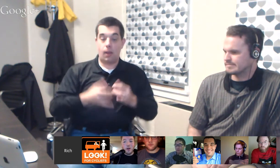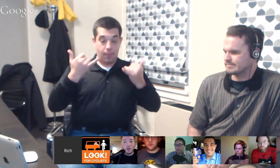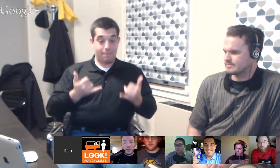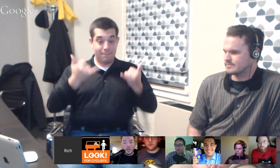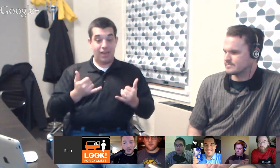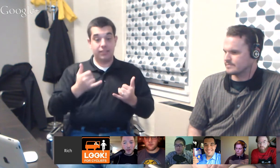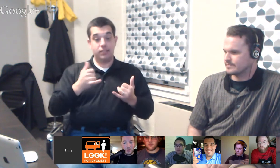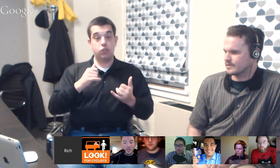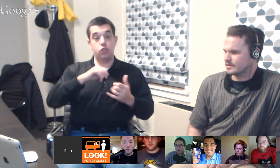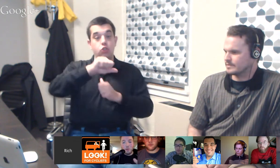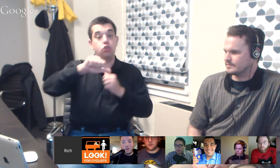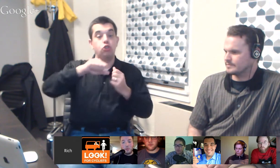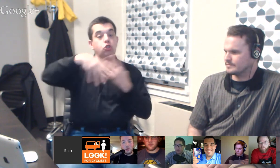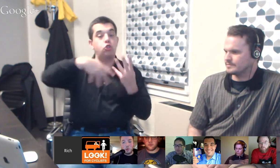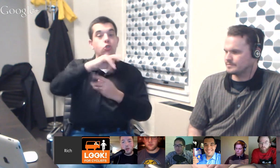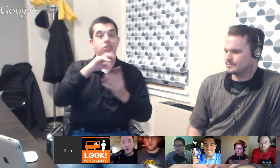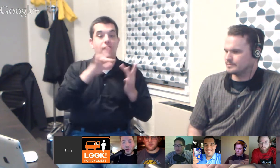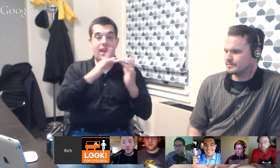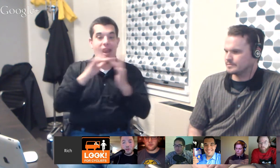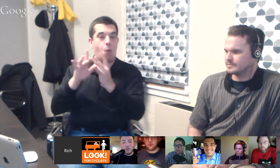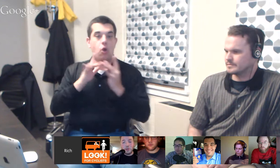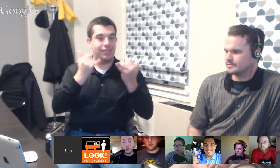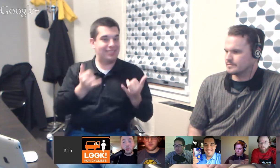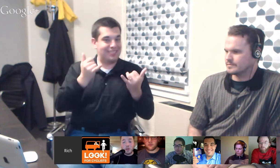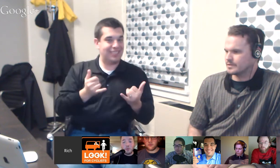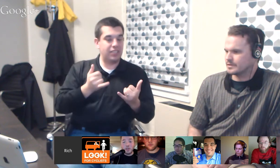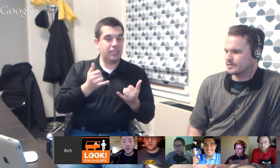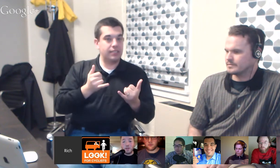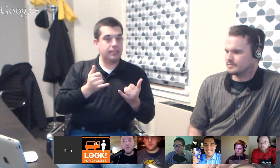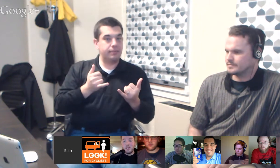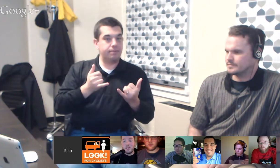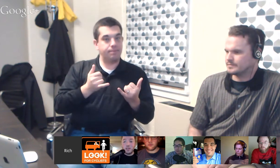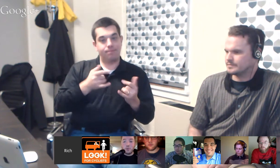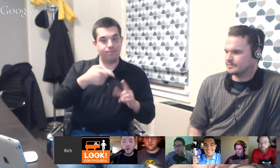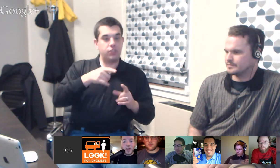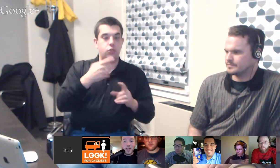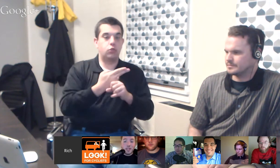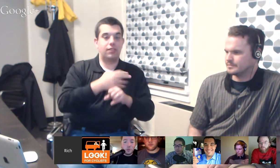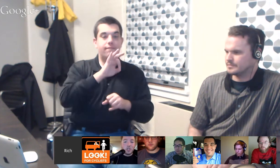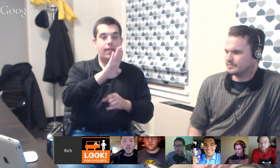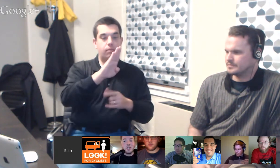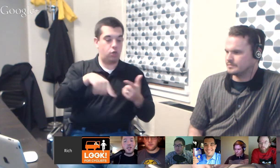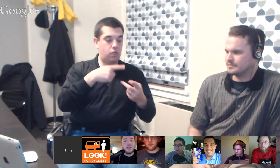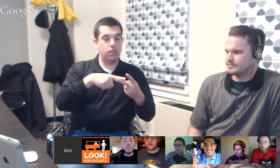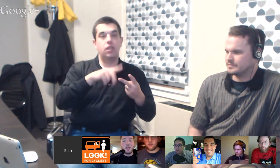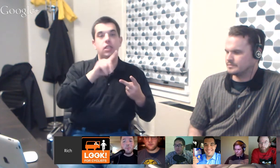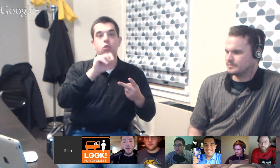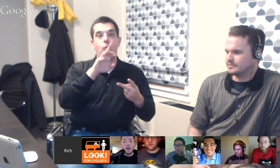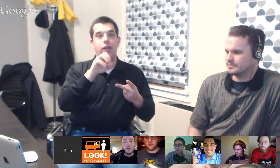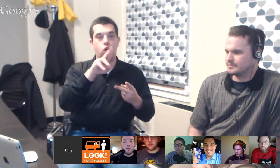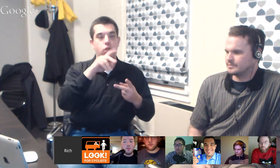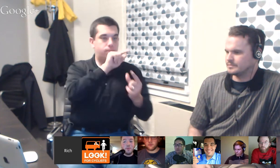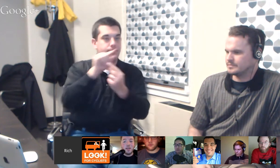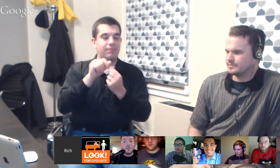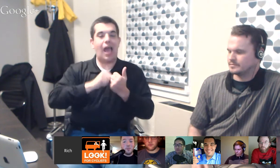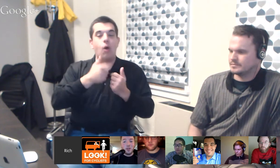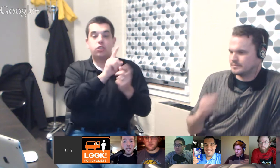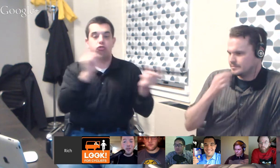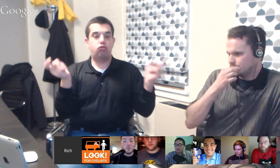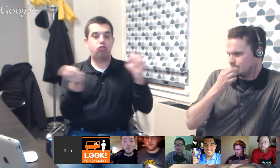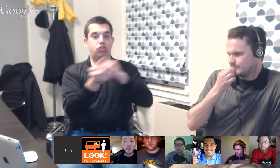social networking, like the way that we do social networking on Facebook and Twitter, and how that's really changed the landscape of how people from the